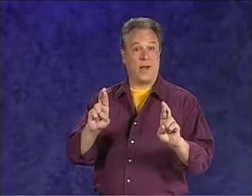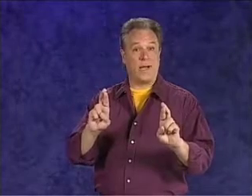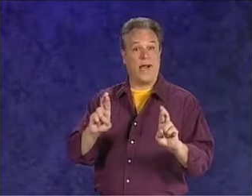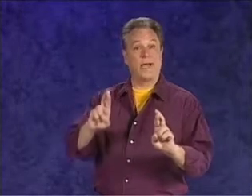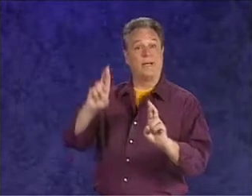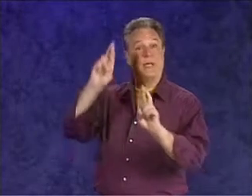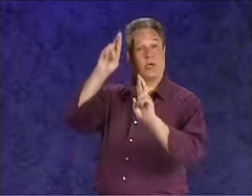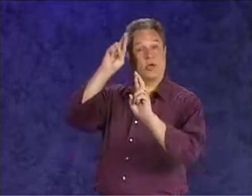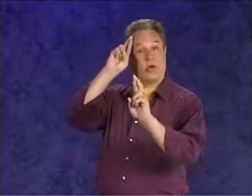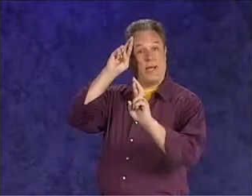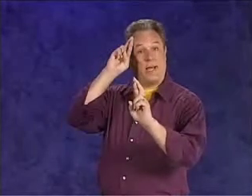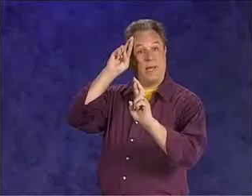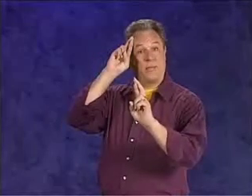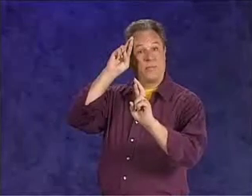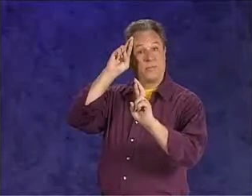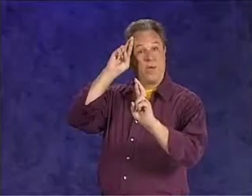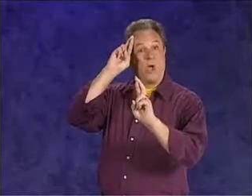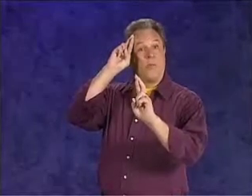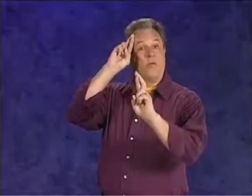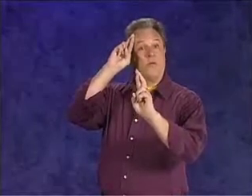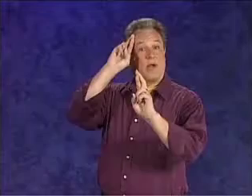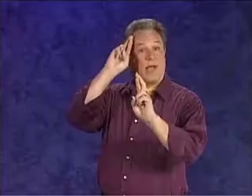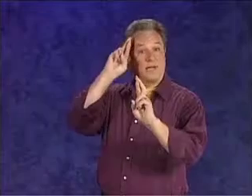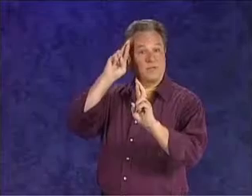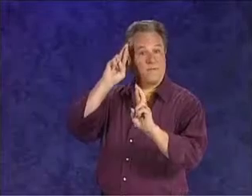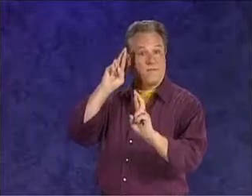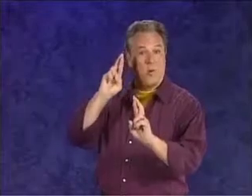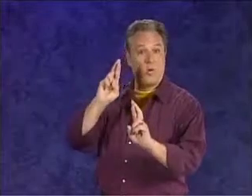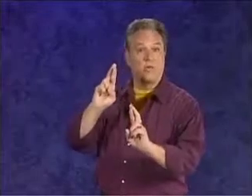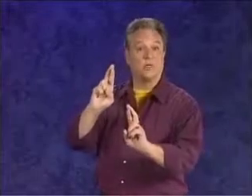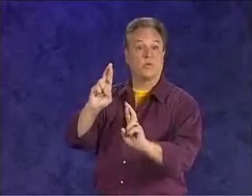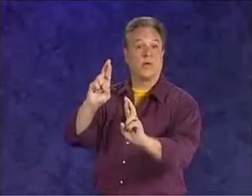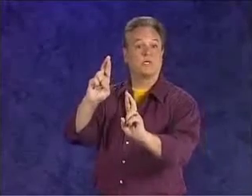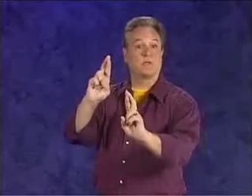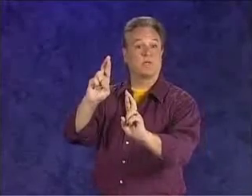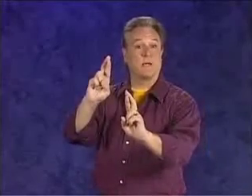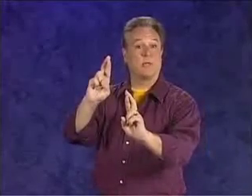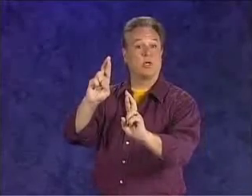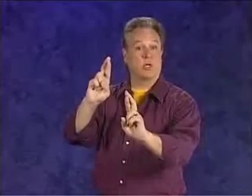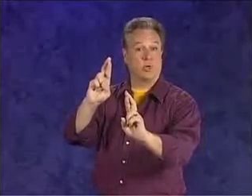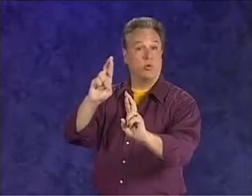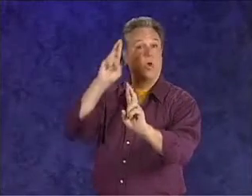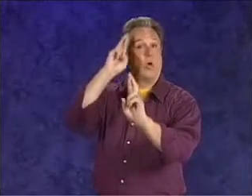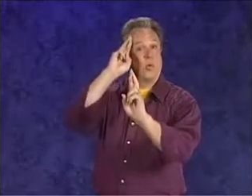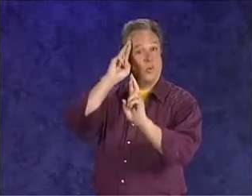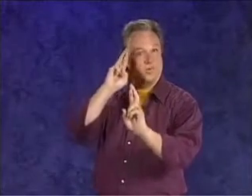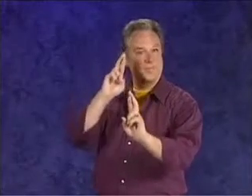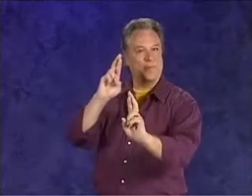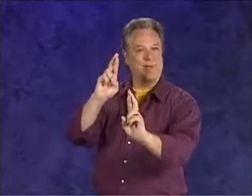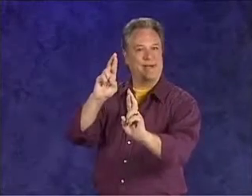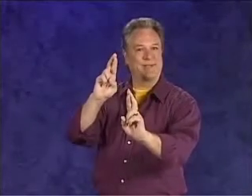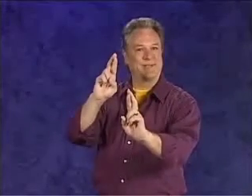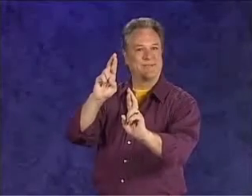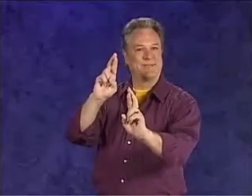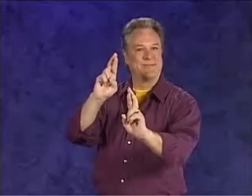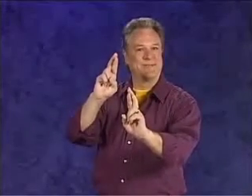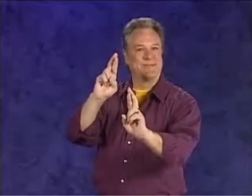right hand near your head. Move your hands forward in the direction of someone you respect.